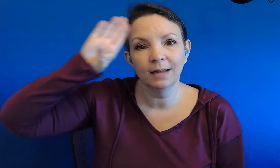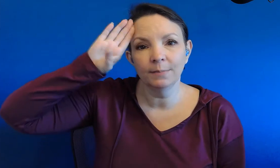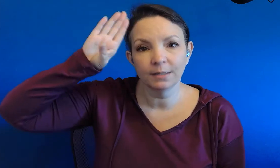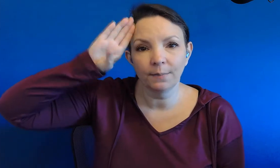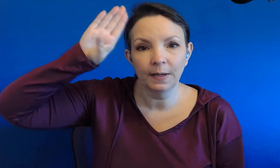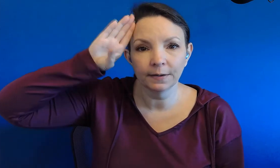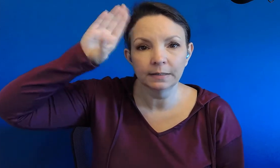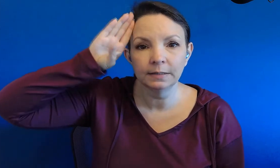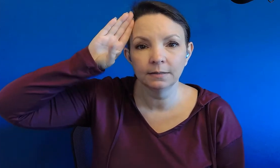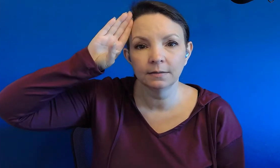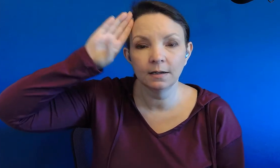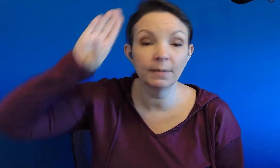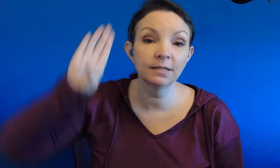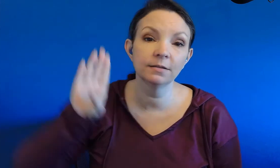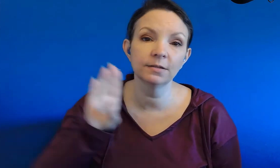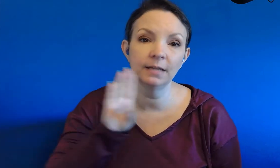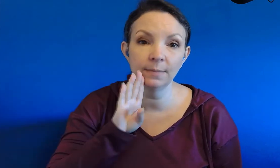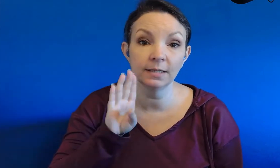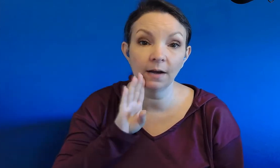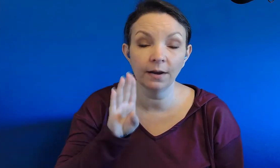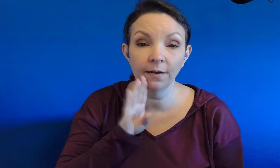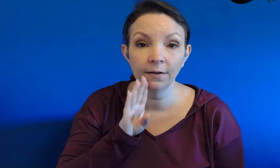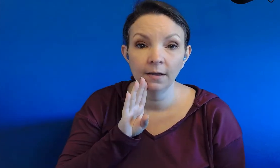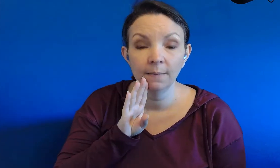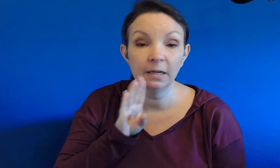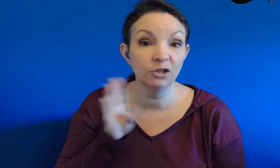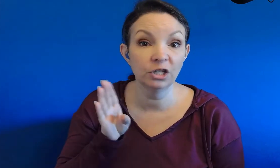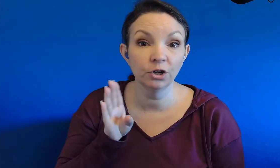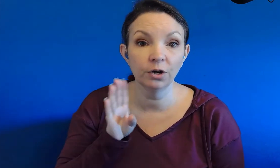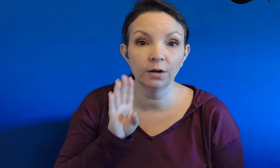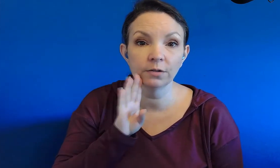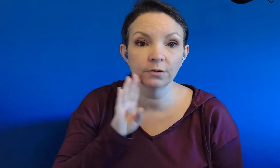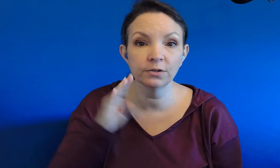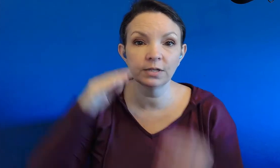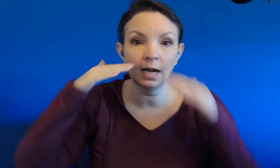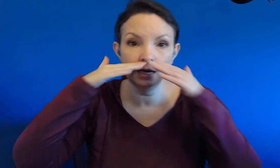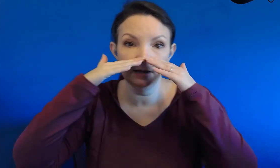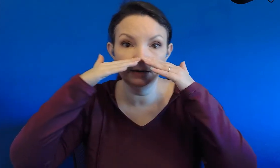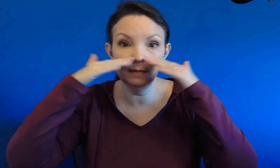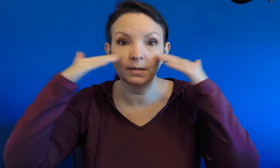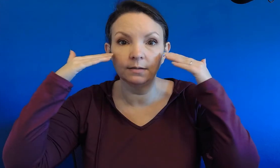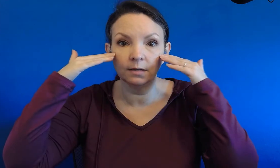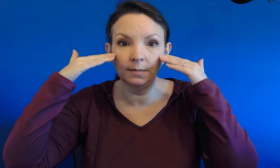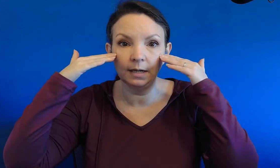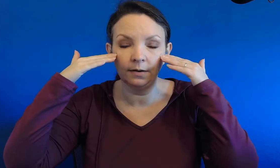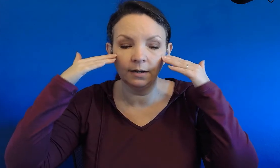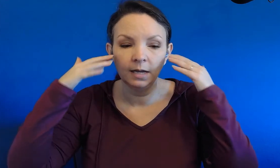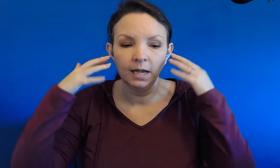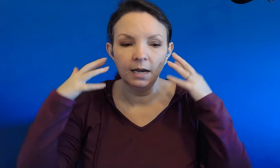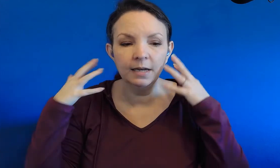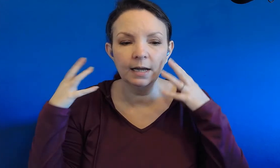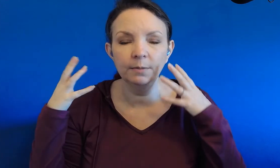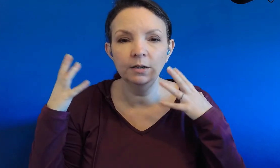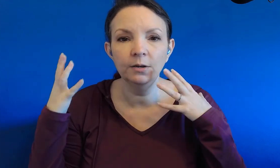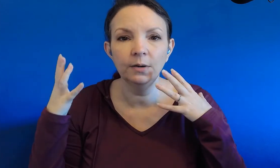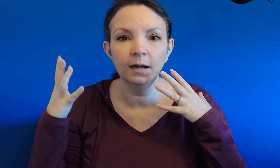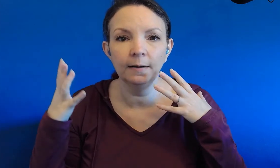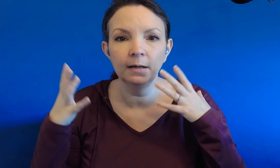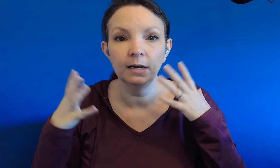up here, and my sister's name is down here because she's a girl. So her name sign is going to be down here. Anytime you do a name